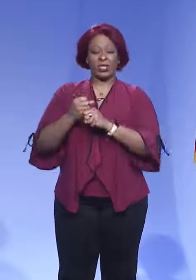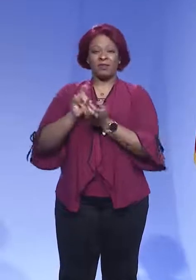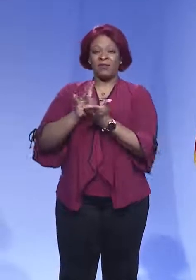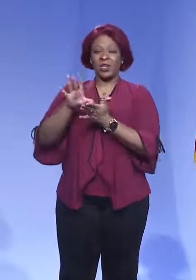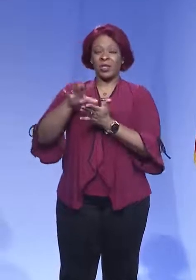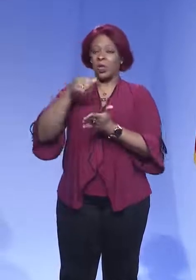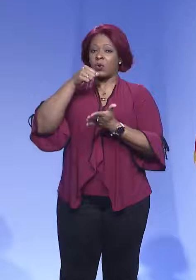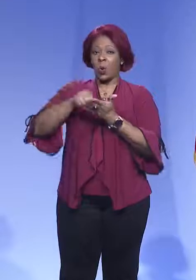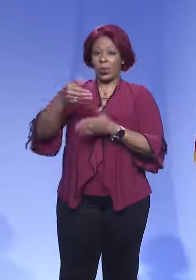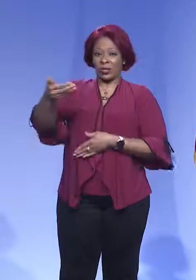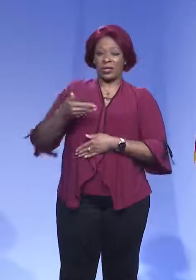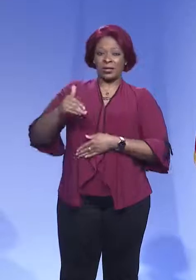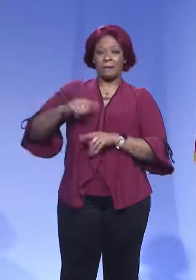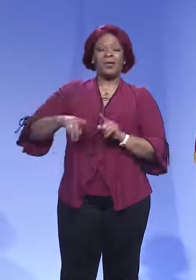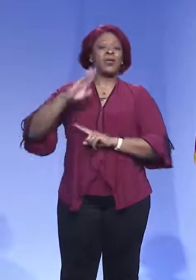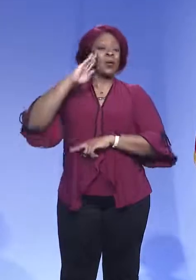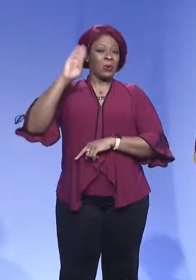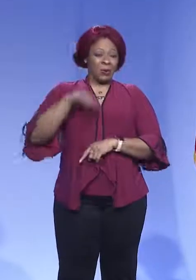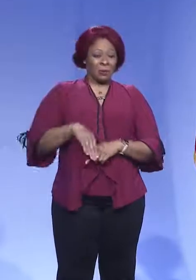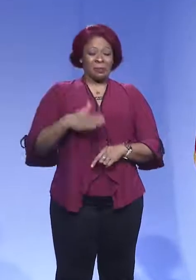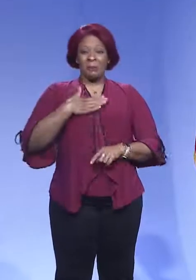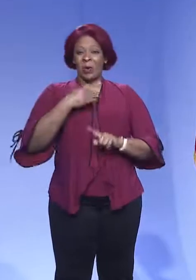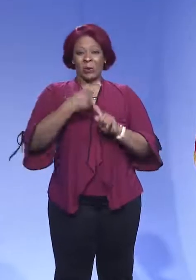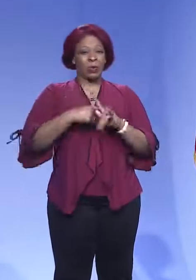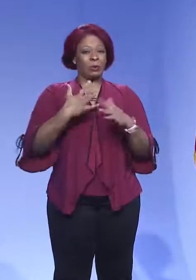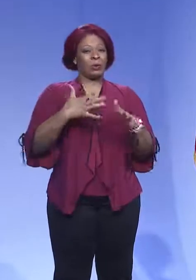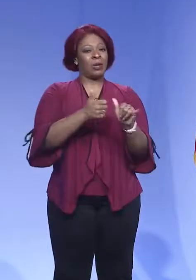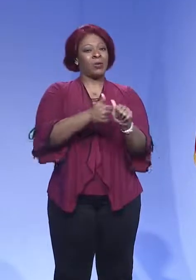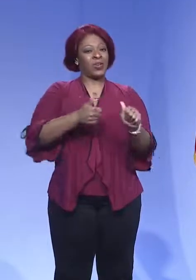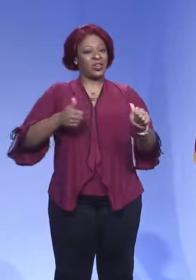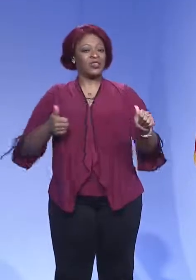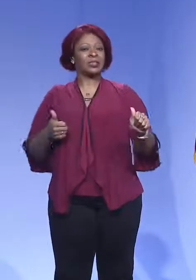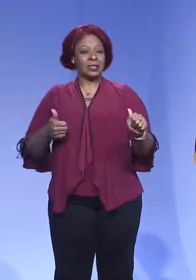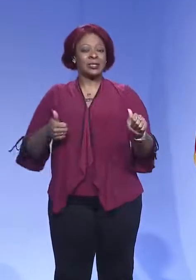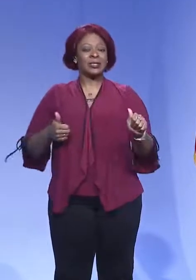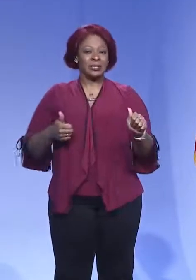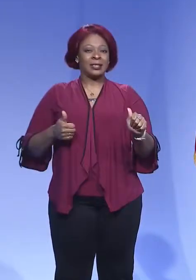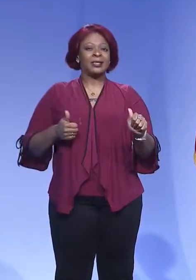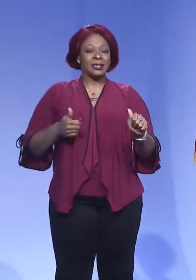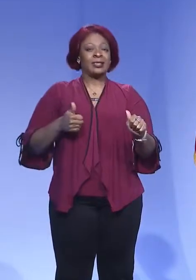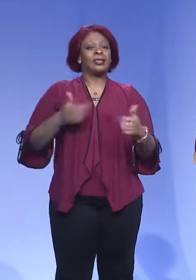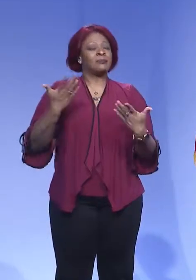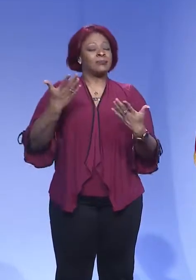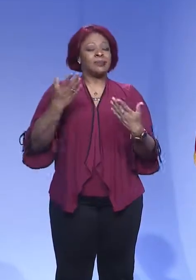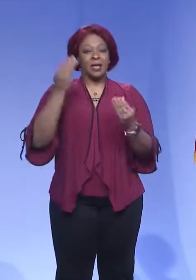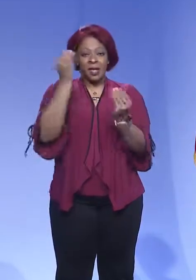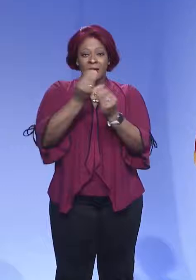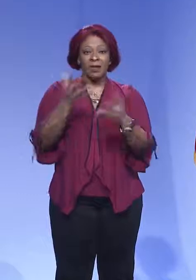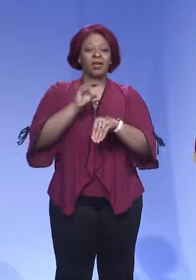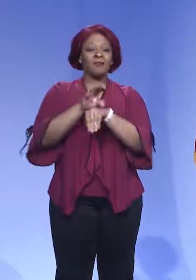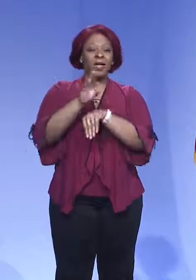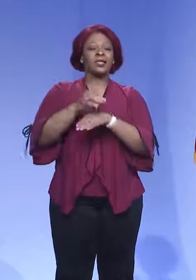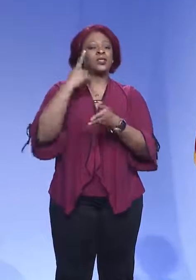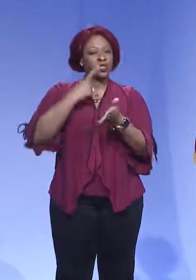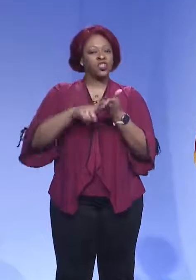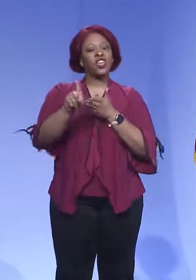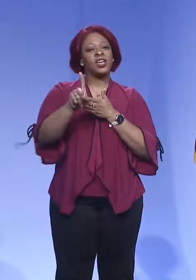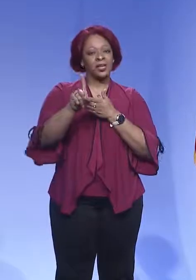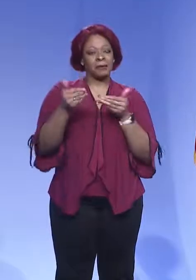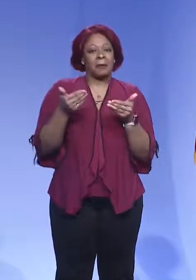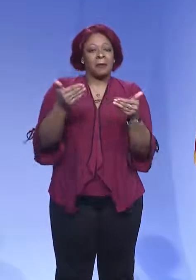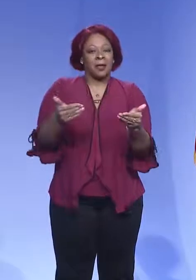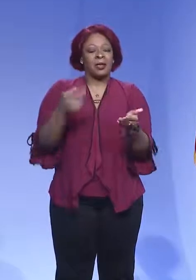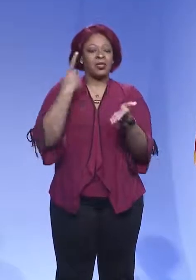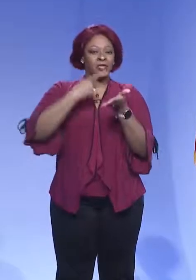eviction notice, but they know that their rent is in arrears, a word to the wise would be to certainly check. And you can